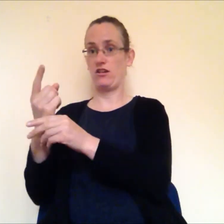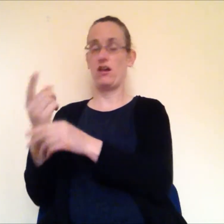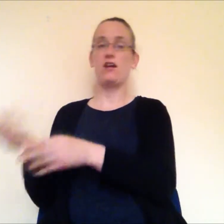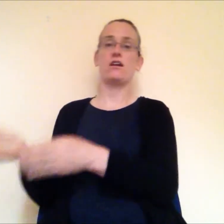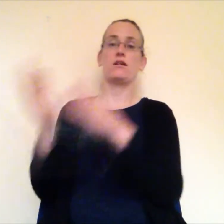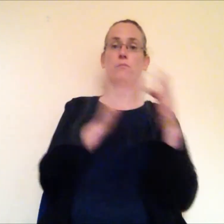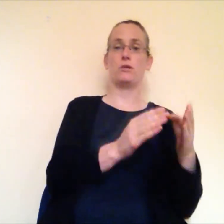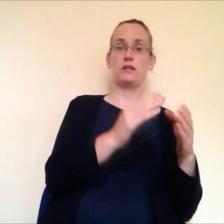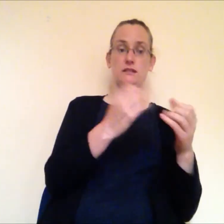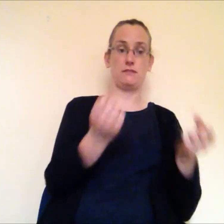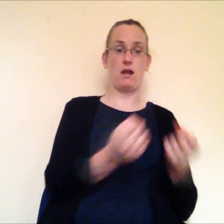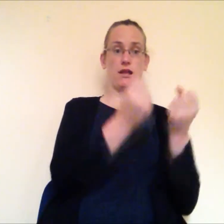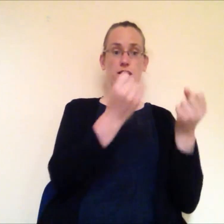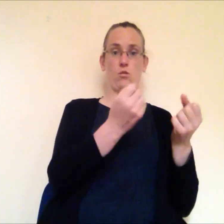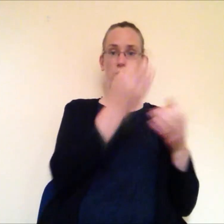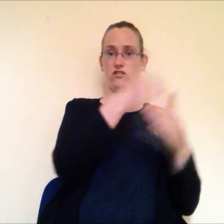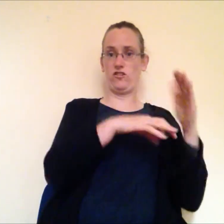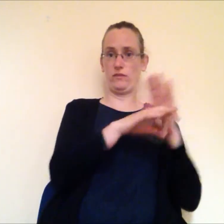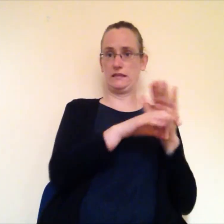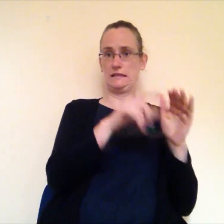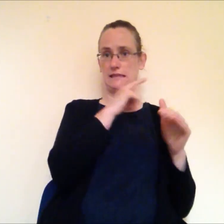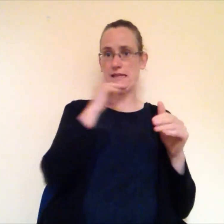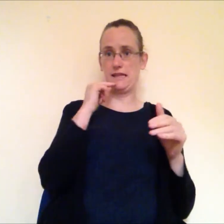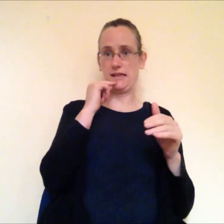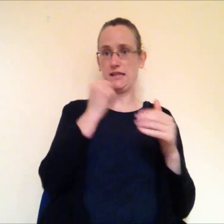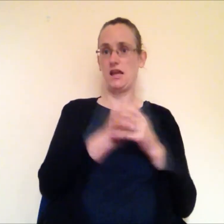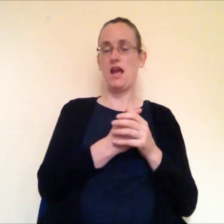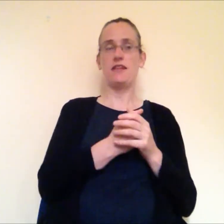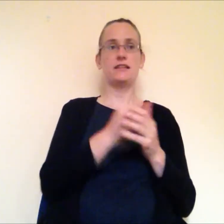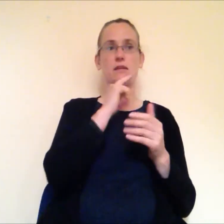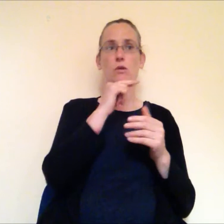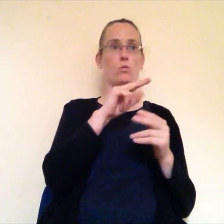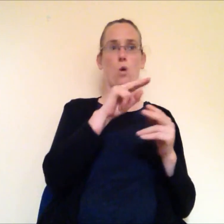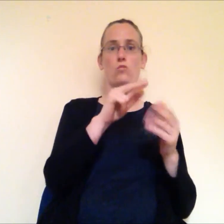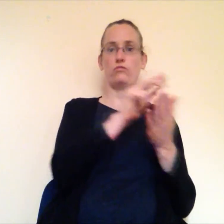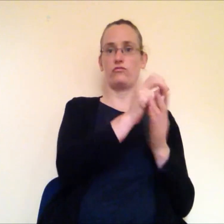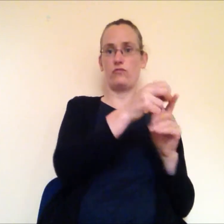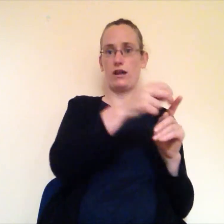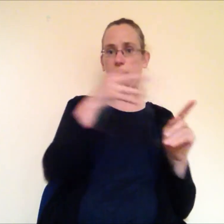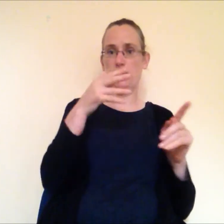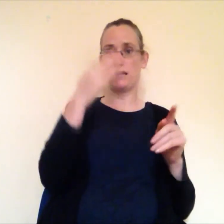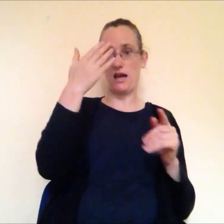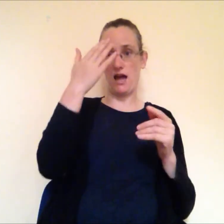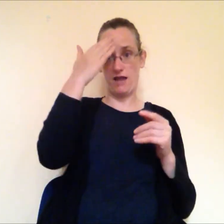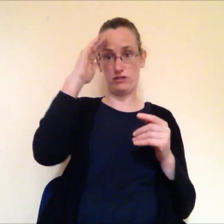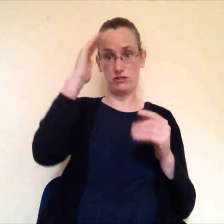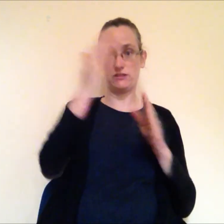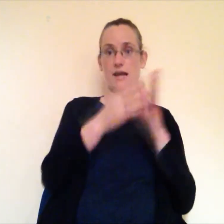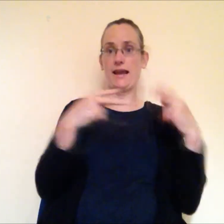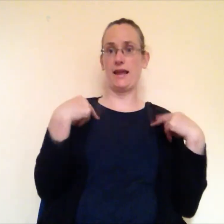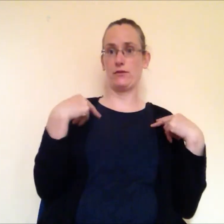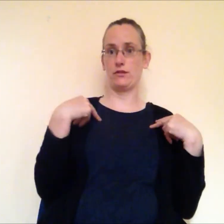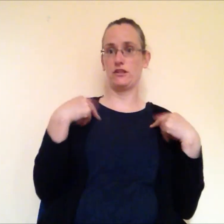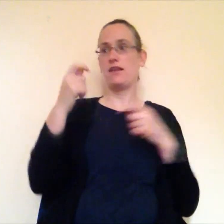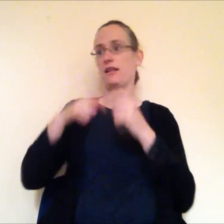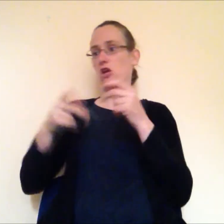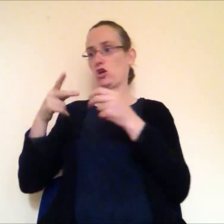are the government saying? They're saying, well, we're not going to legally recognise Irish Sign Language, and then there's this gradual erosion of the support services that are there.